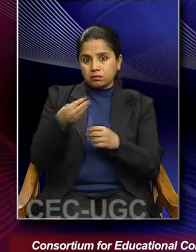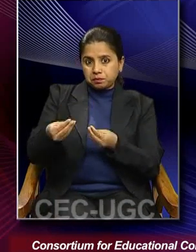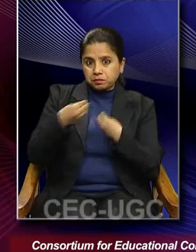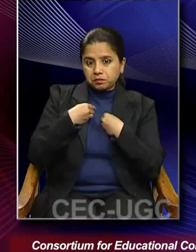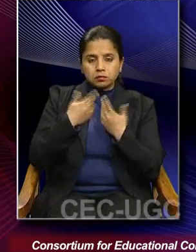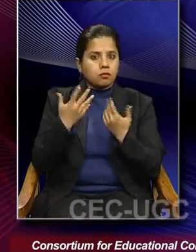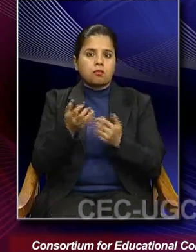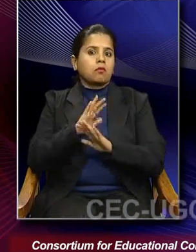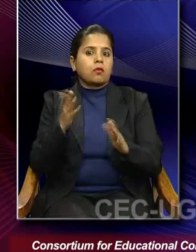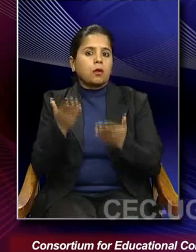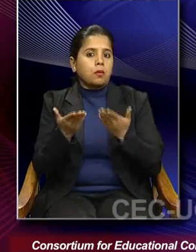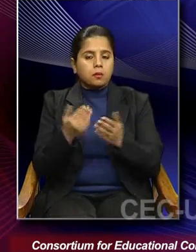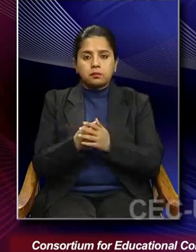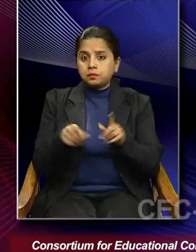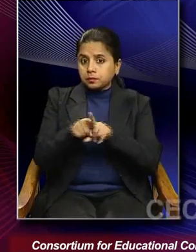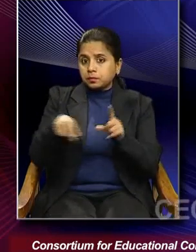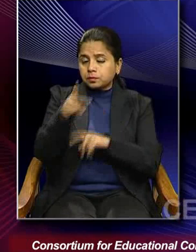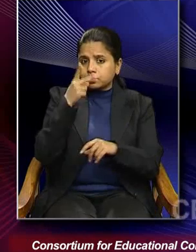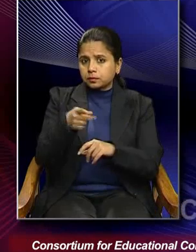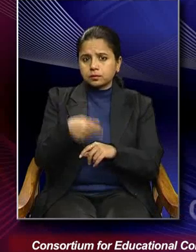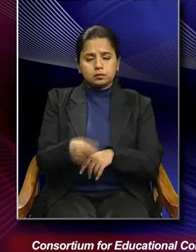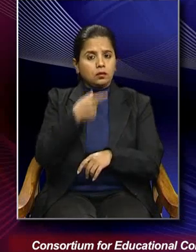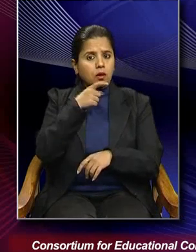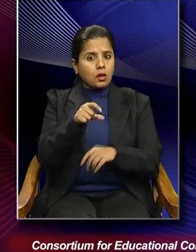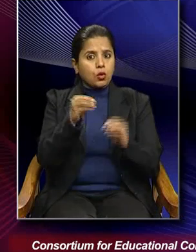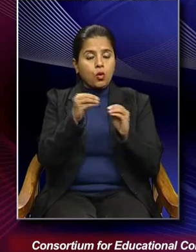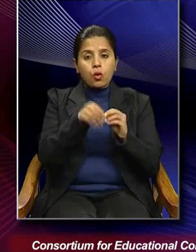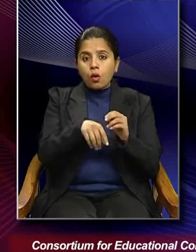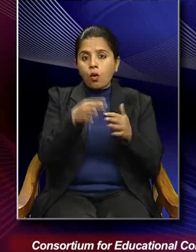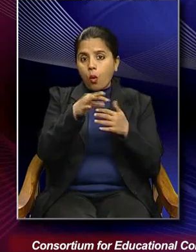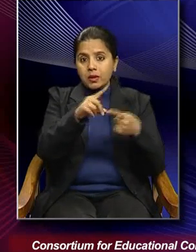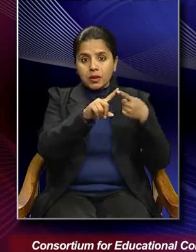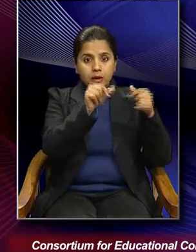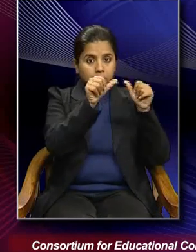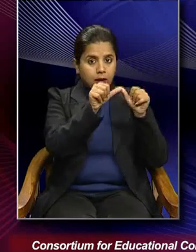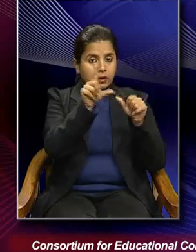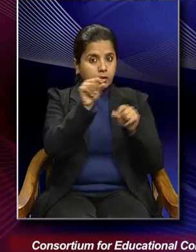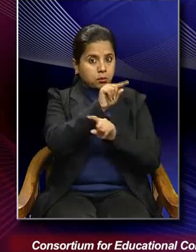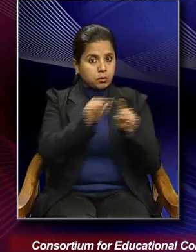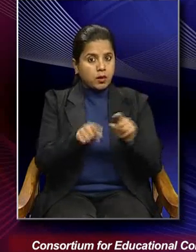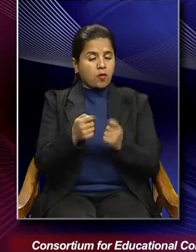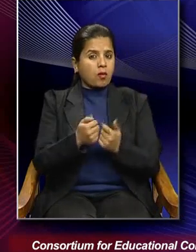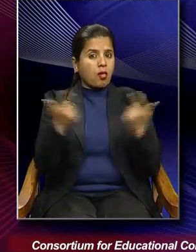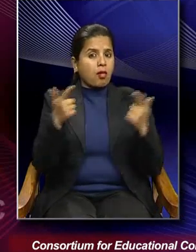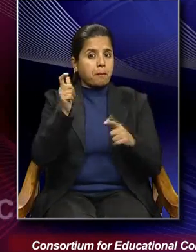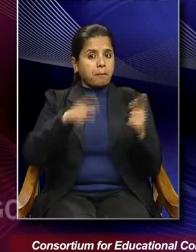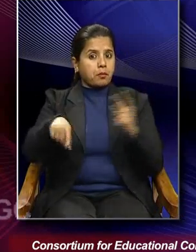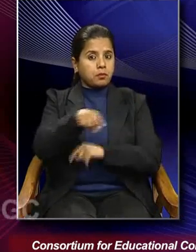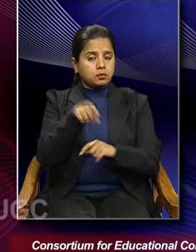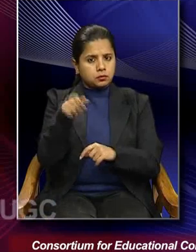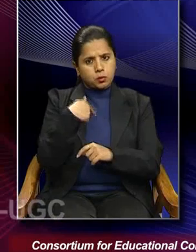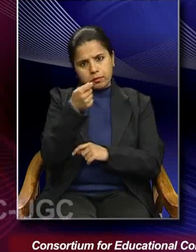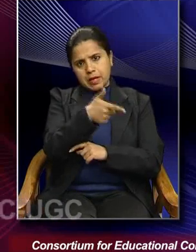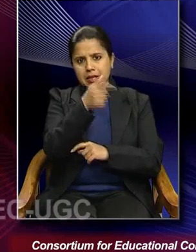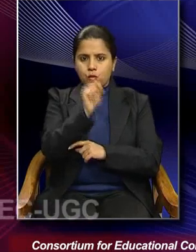So in the case when option A is applied, when 10% of the wealthiest population are paying and